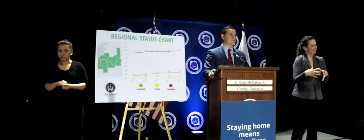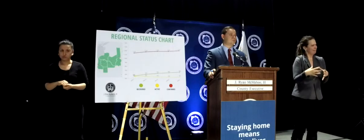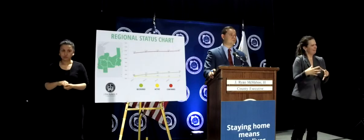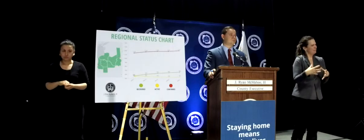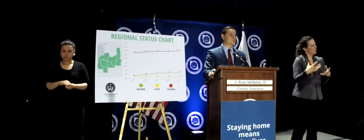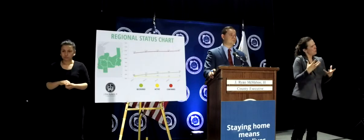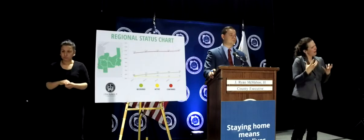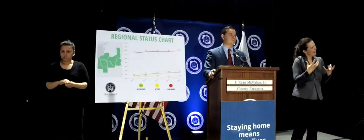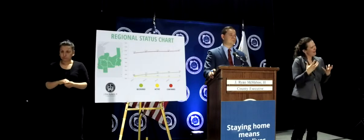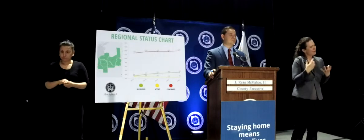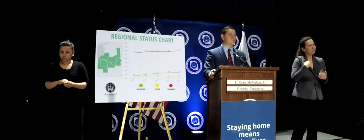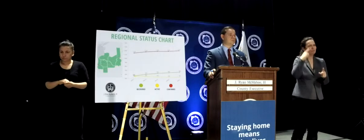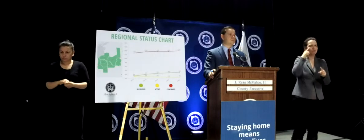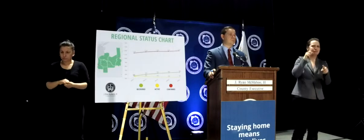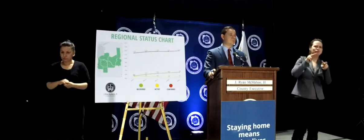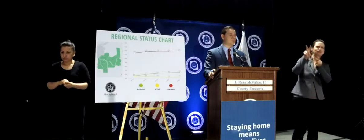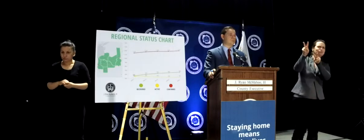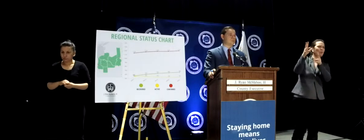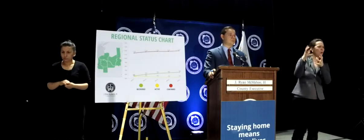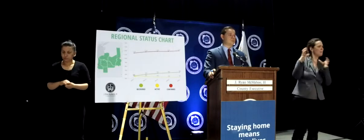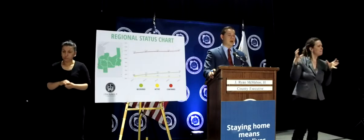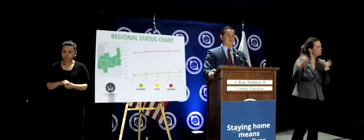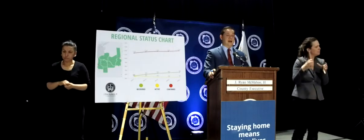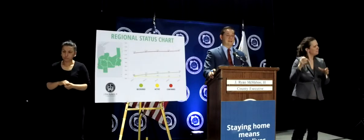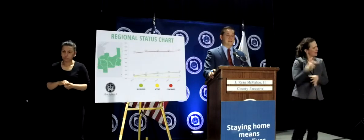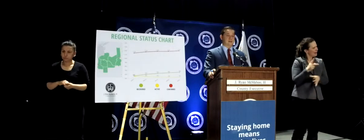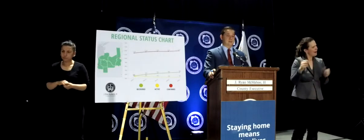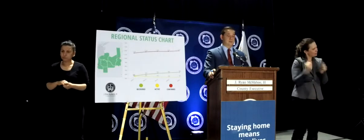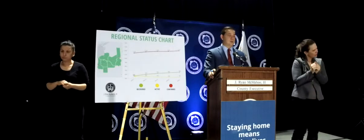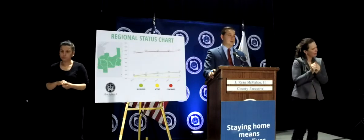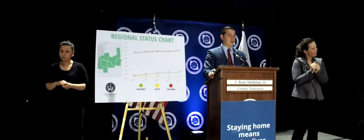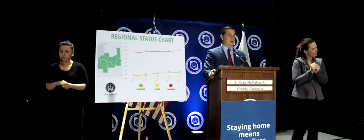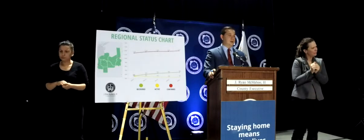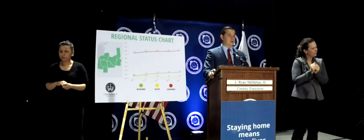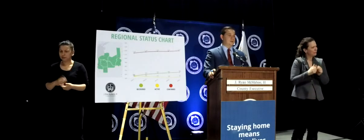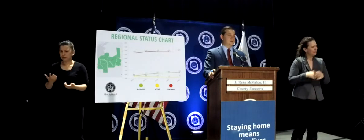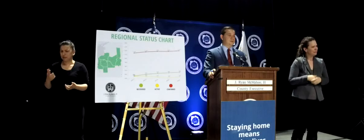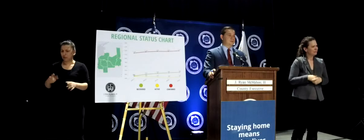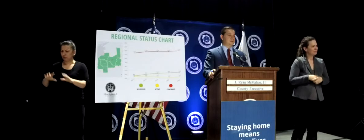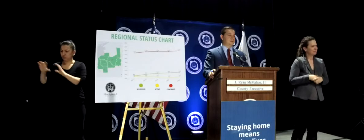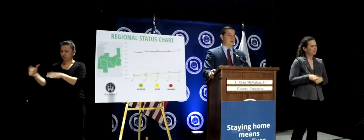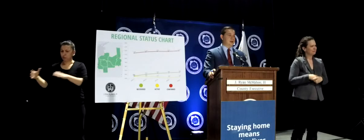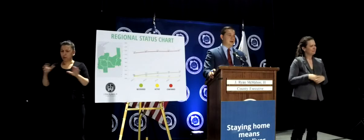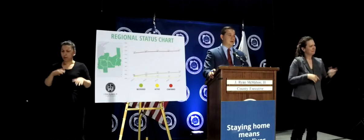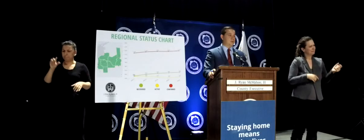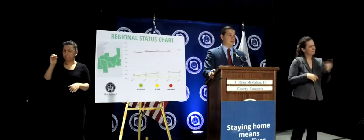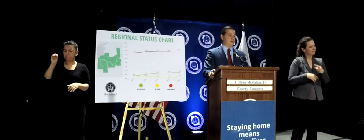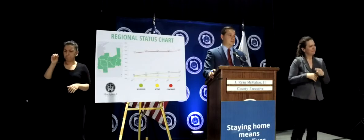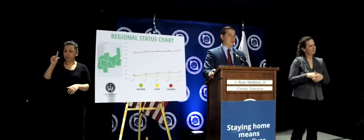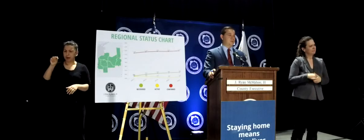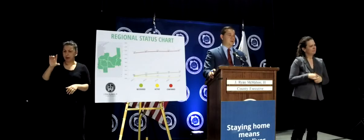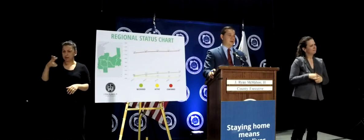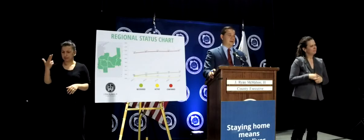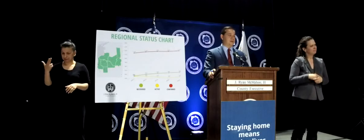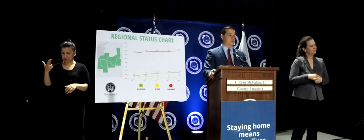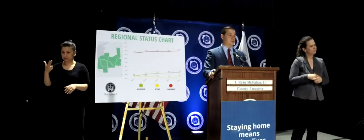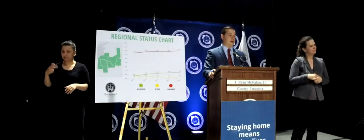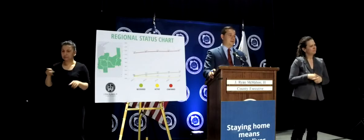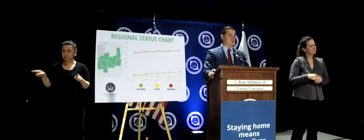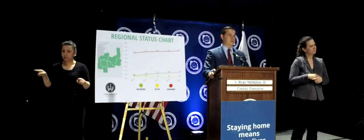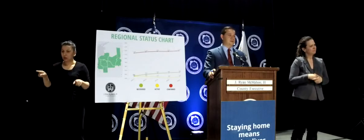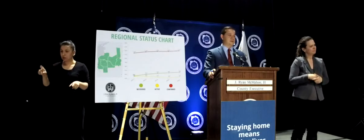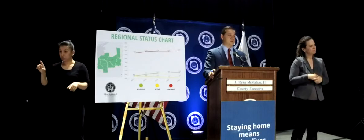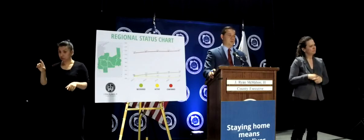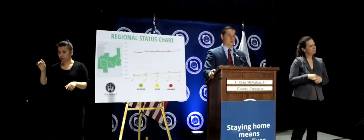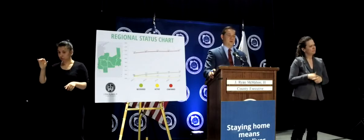members' regional restart plan? What do you think of that? I've not seen it. They did not call me and ask for my opinion on it. That's too